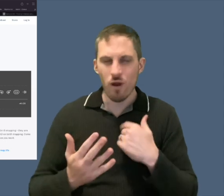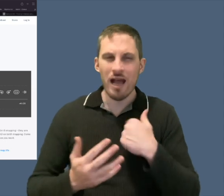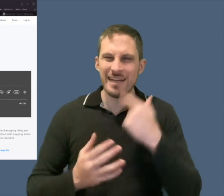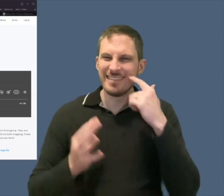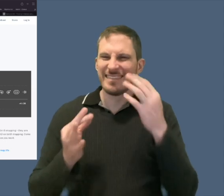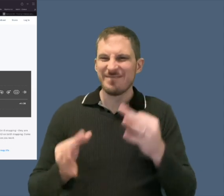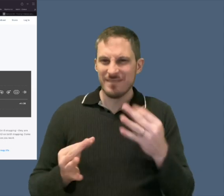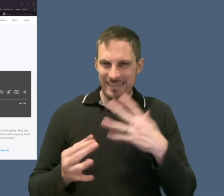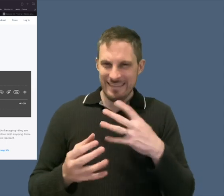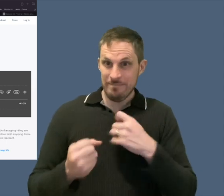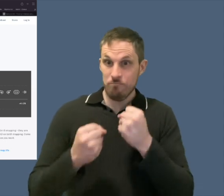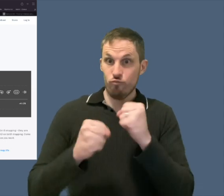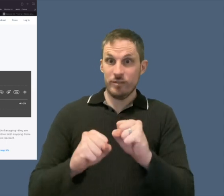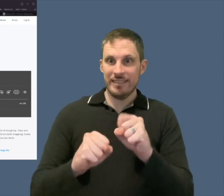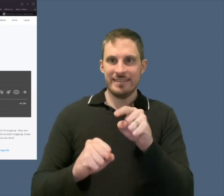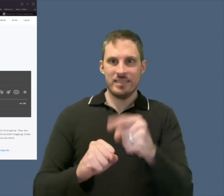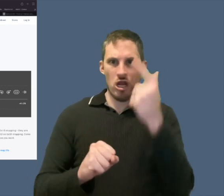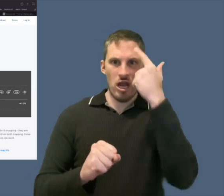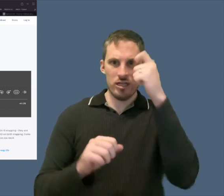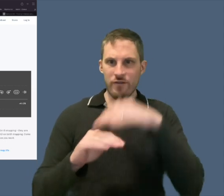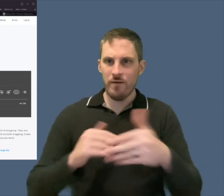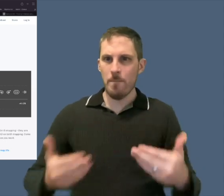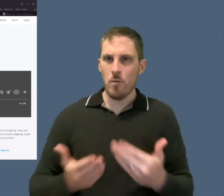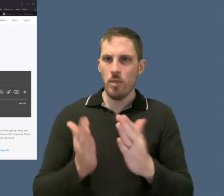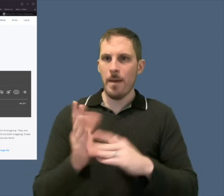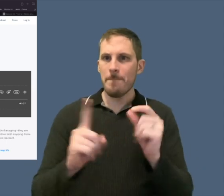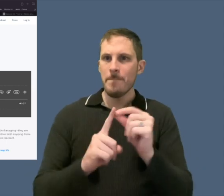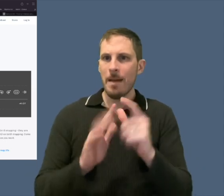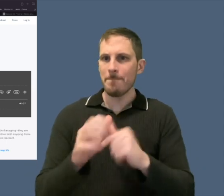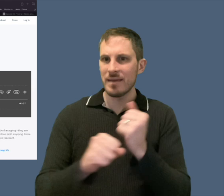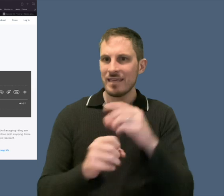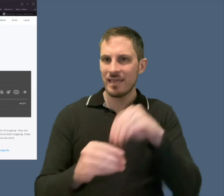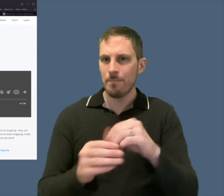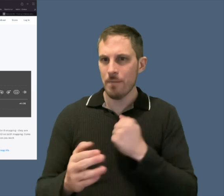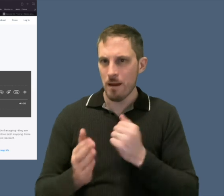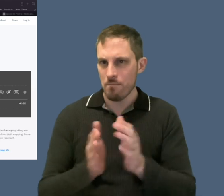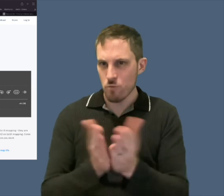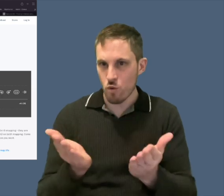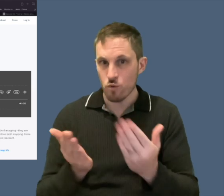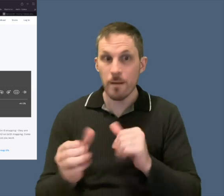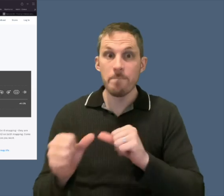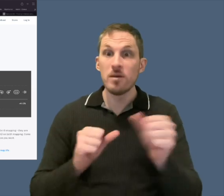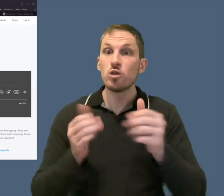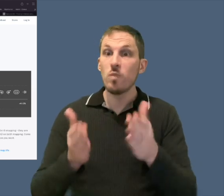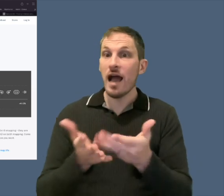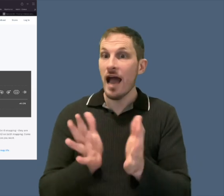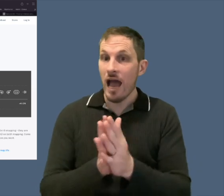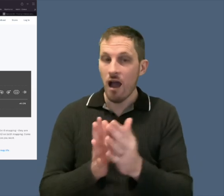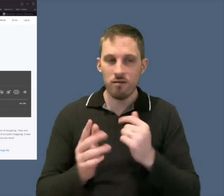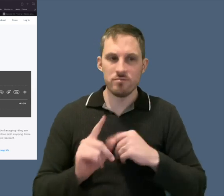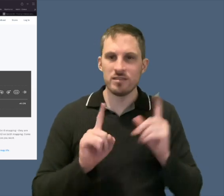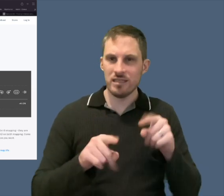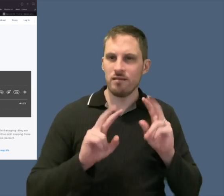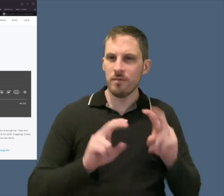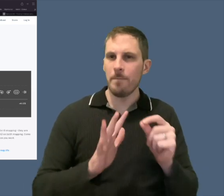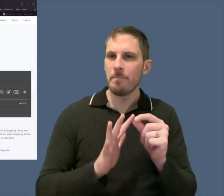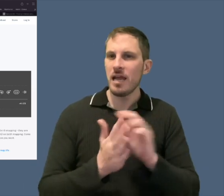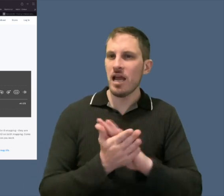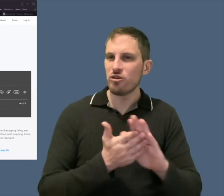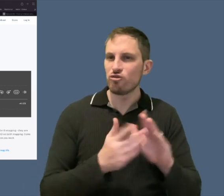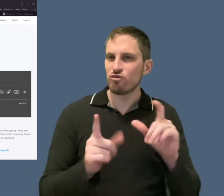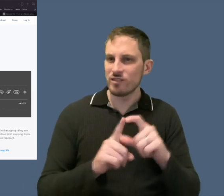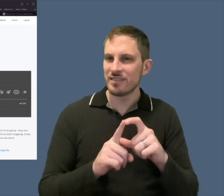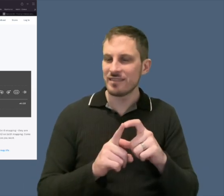to protect this idea somehow. And the best way to do that seemed to be to pursue this PhD and put it through